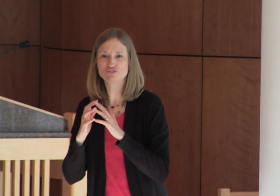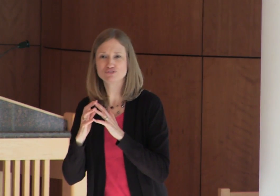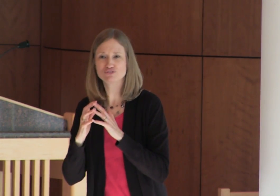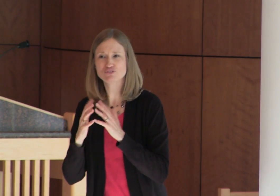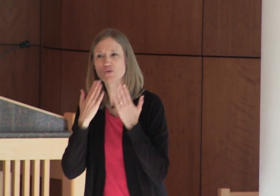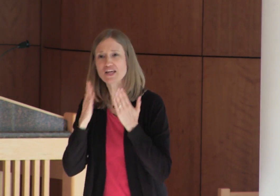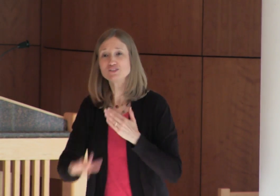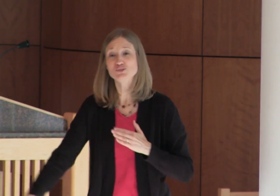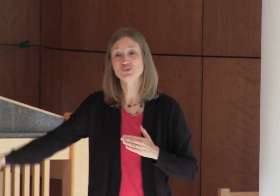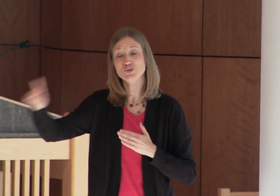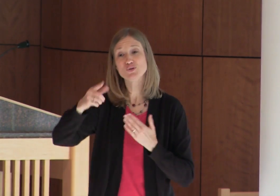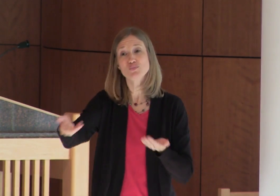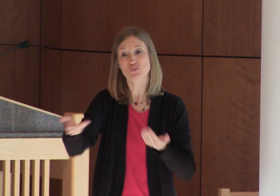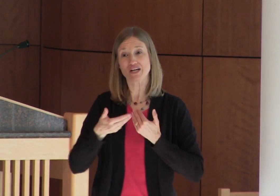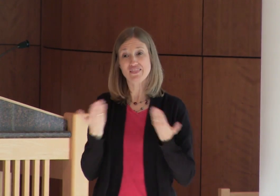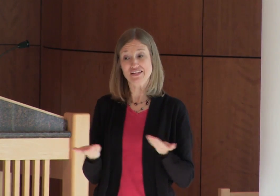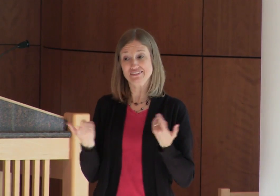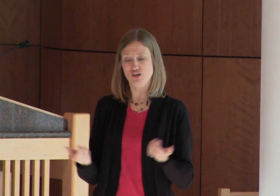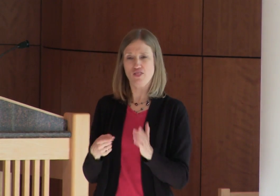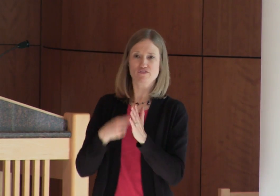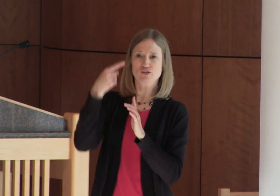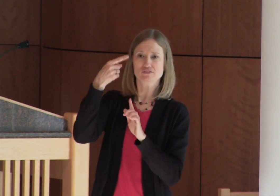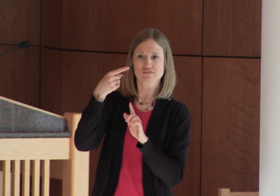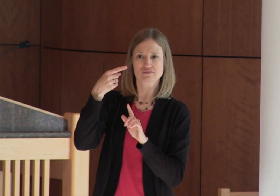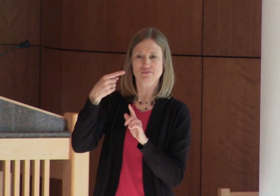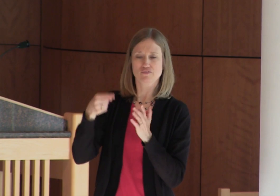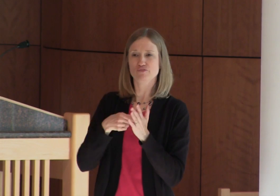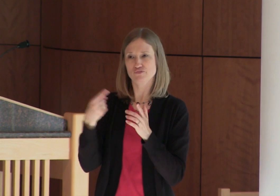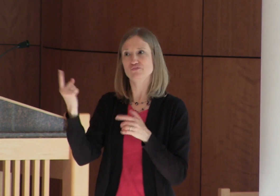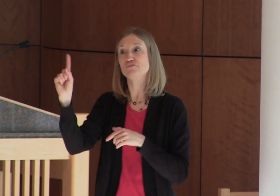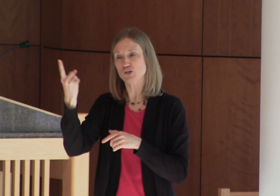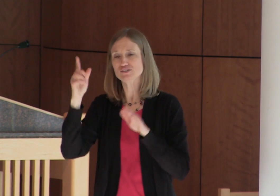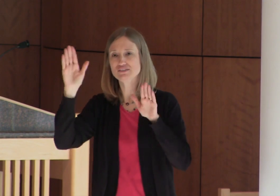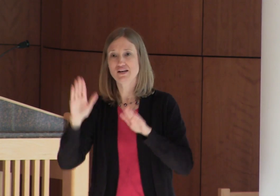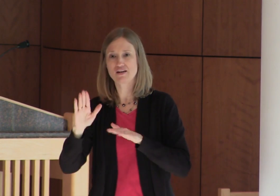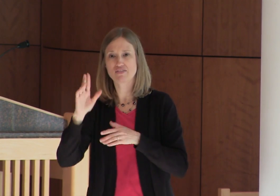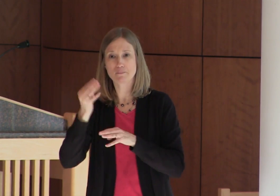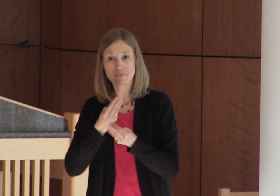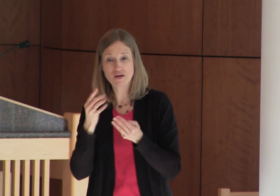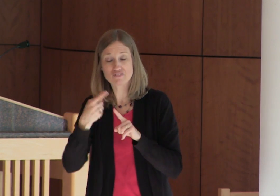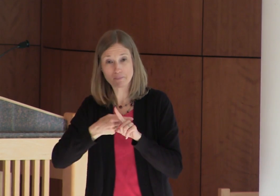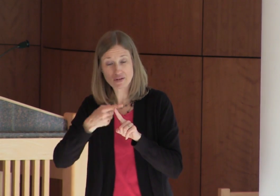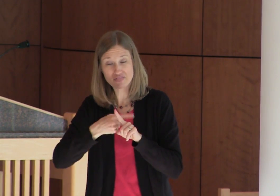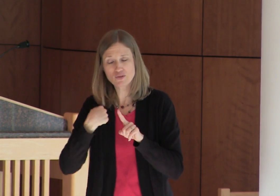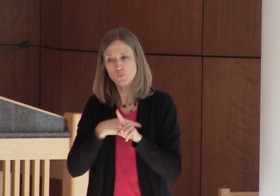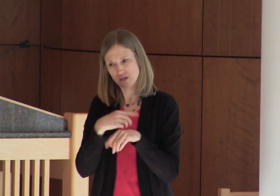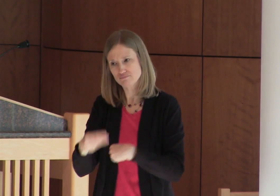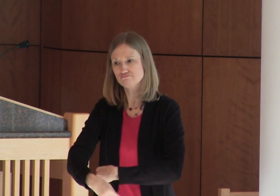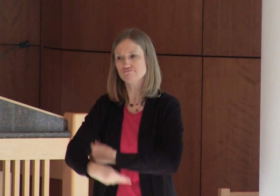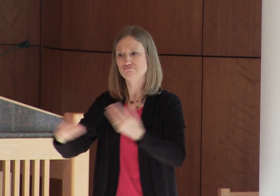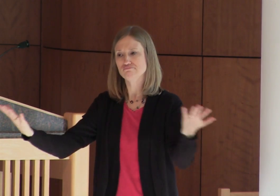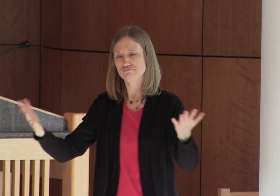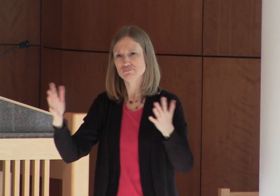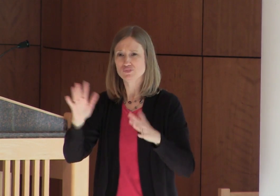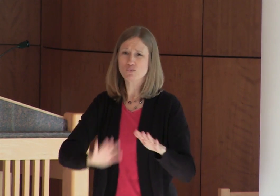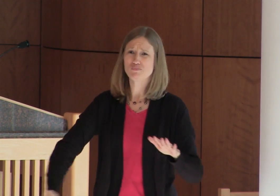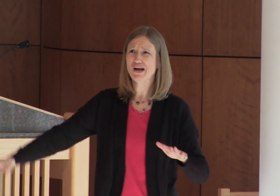you bringing these products to church, we distribute those household necessities to over 300 families who